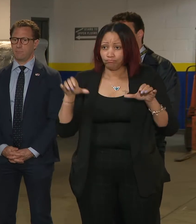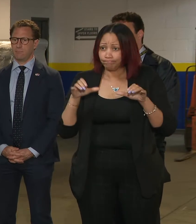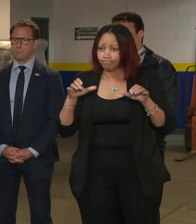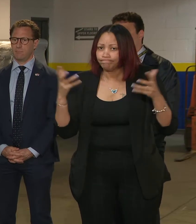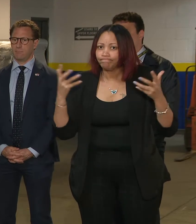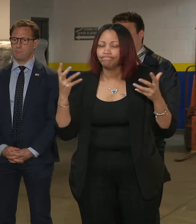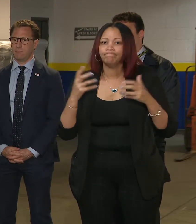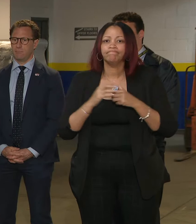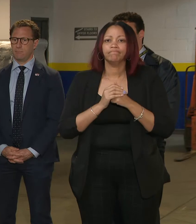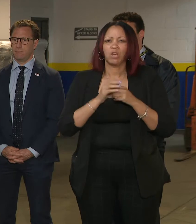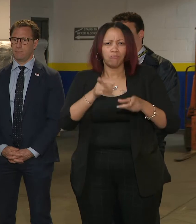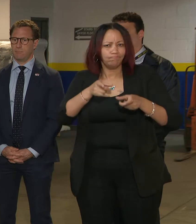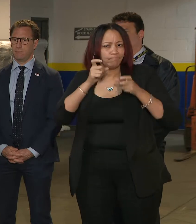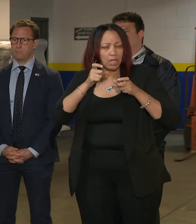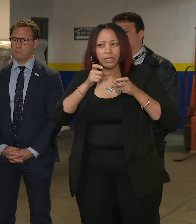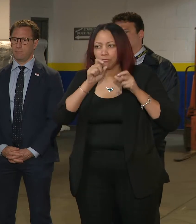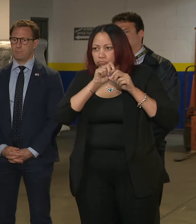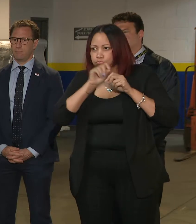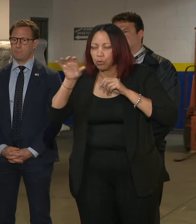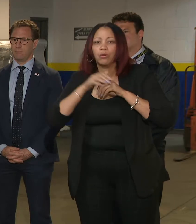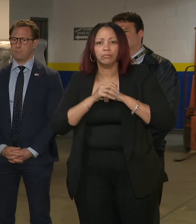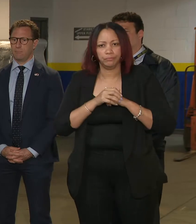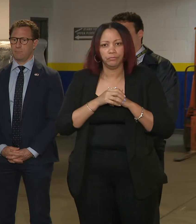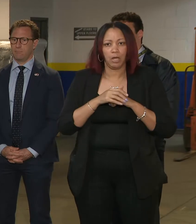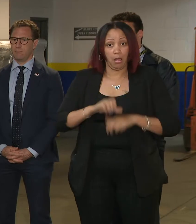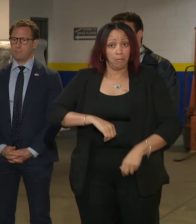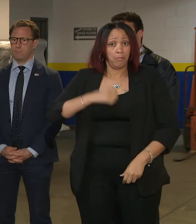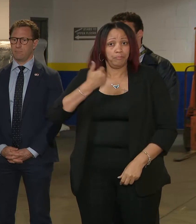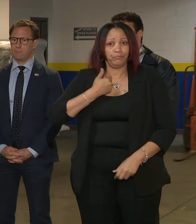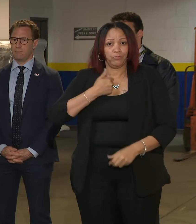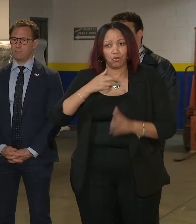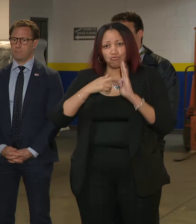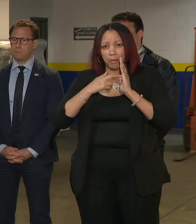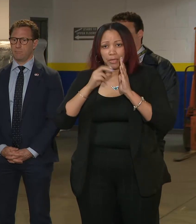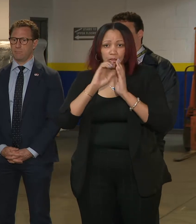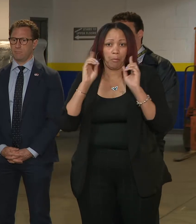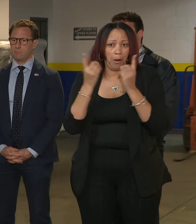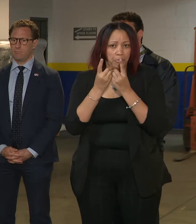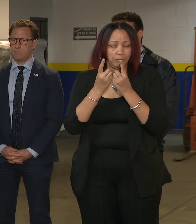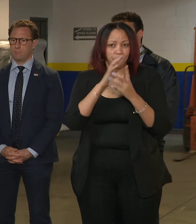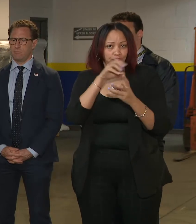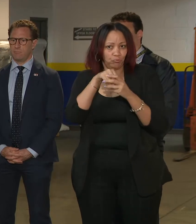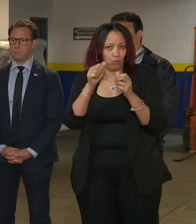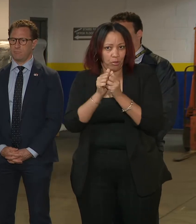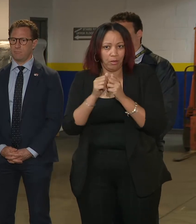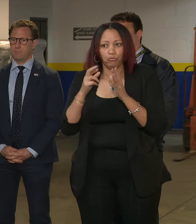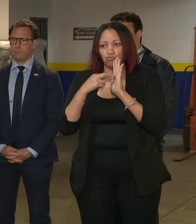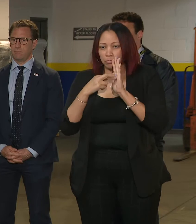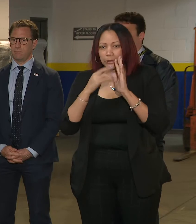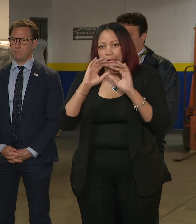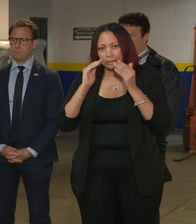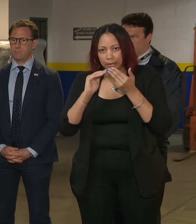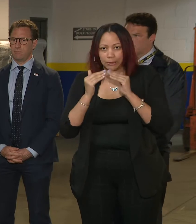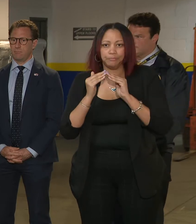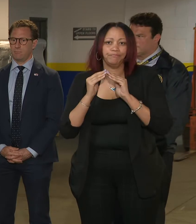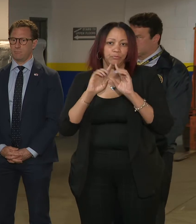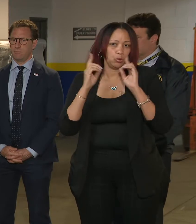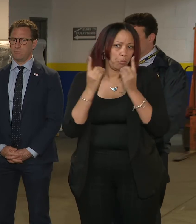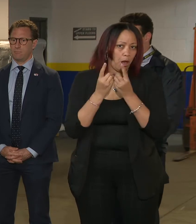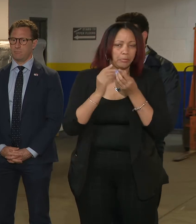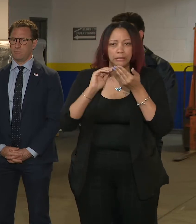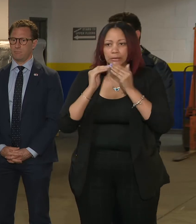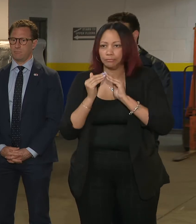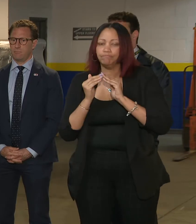do would immediately reach the people of Ukraine. And I'm so proud to represent the department that was a part of that, to represent the city as a department, as